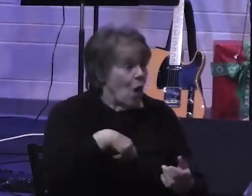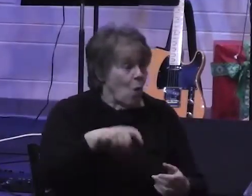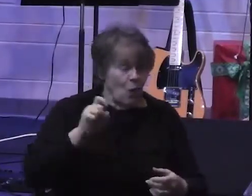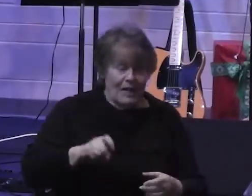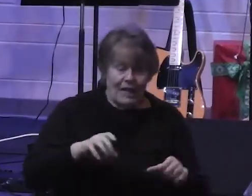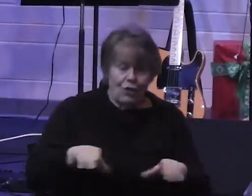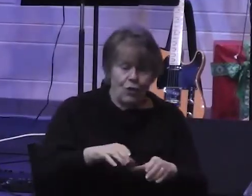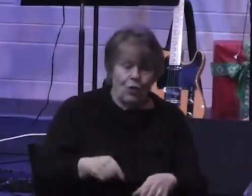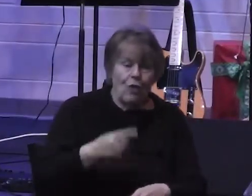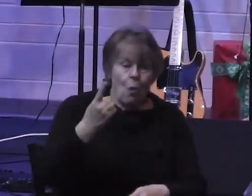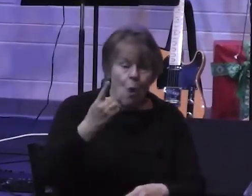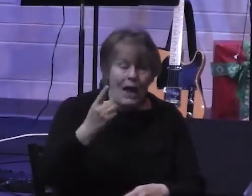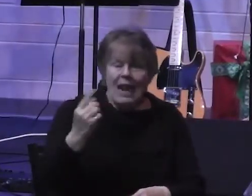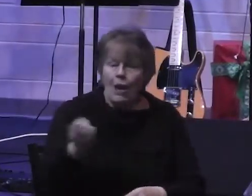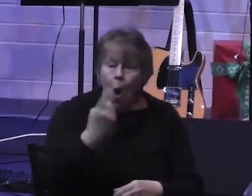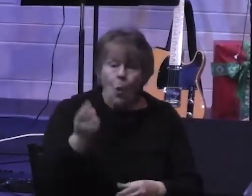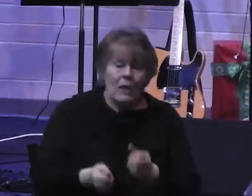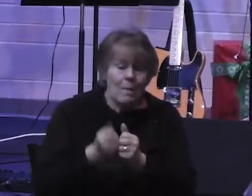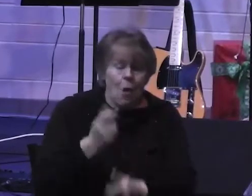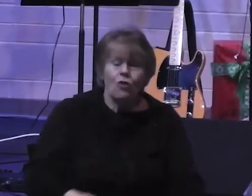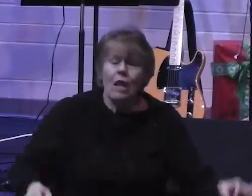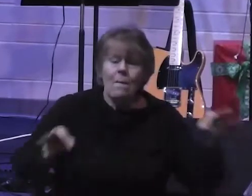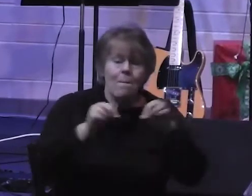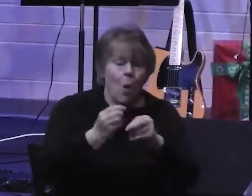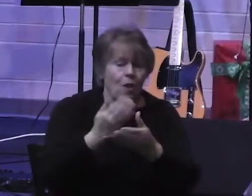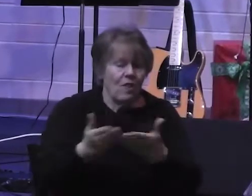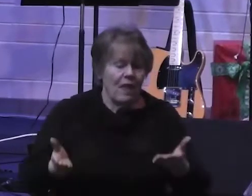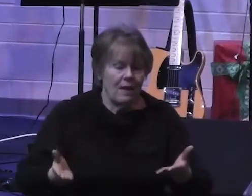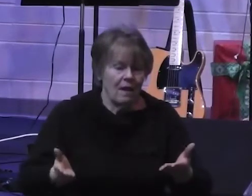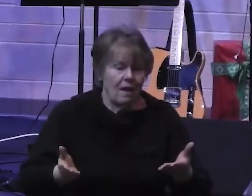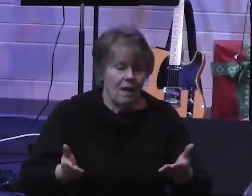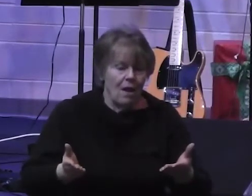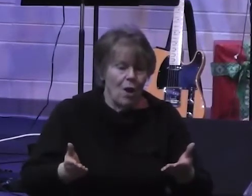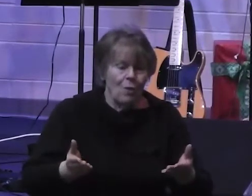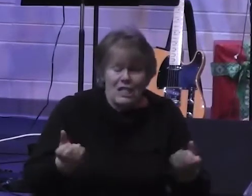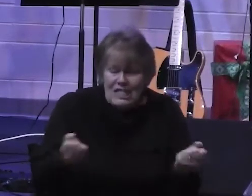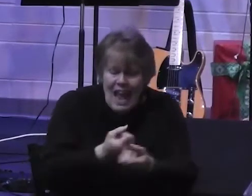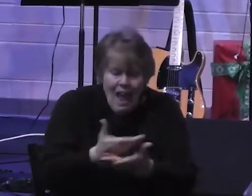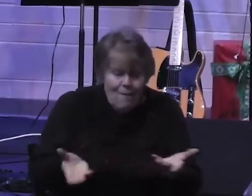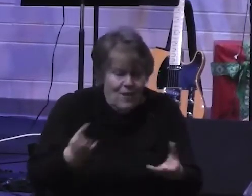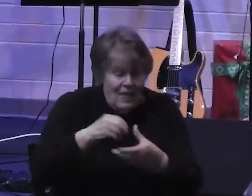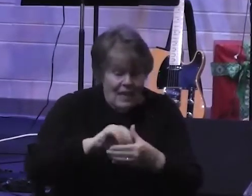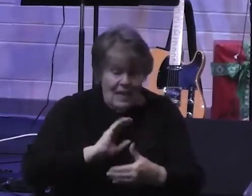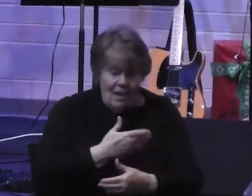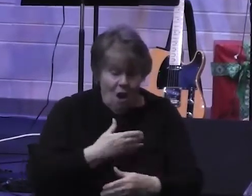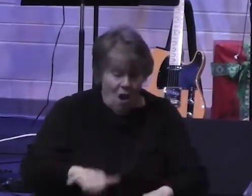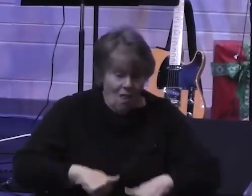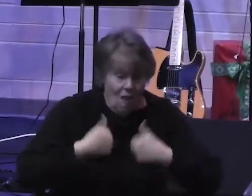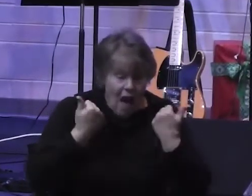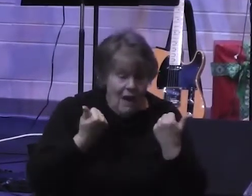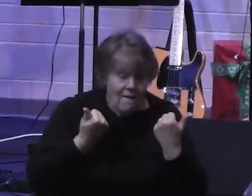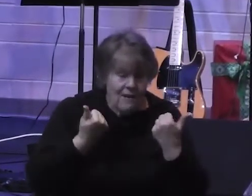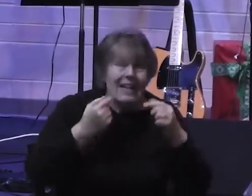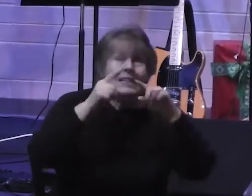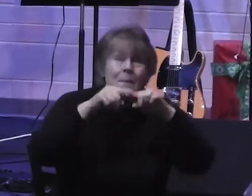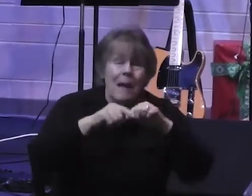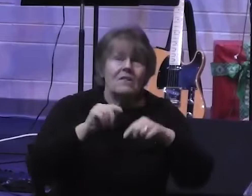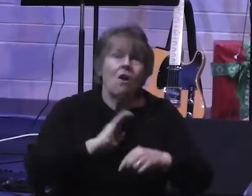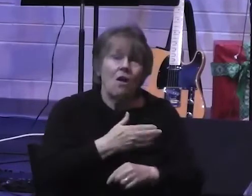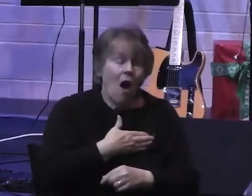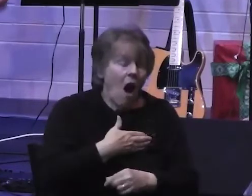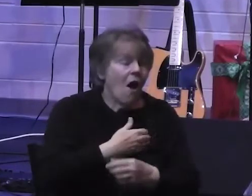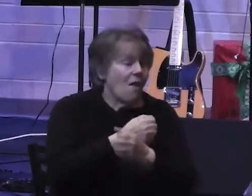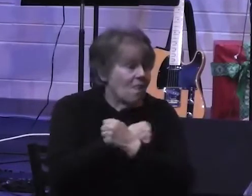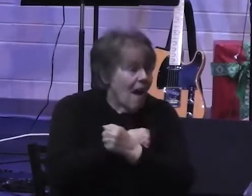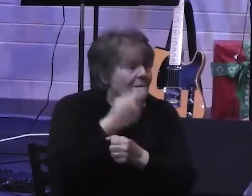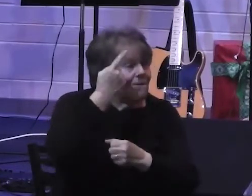the one and only most important thing, which is hang everything in our life on love for God that drives